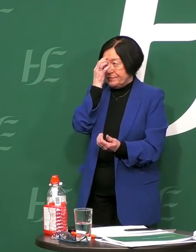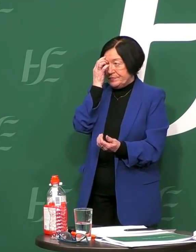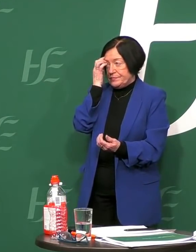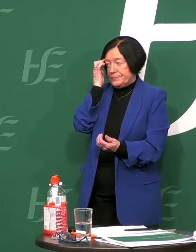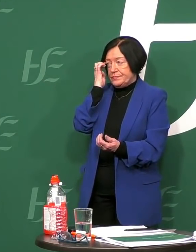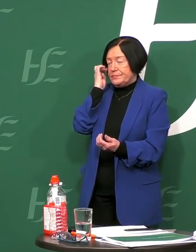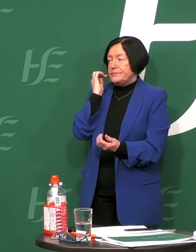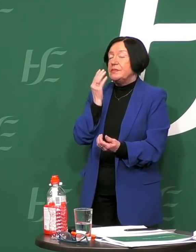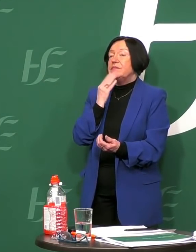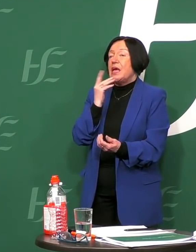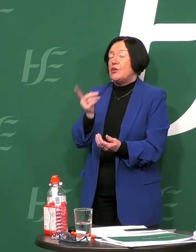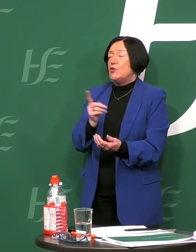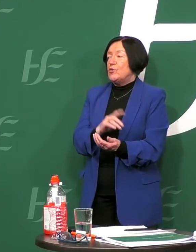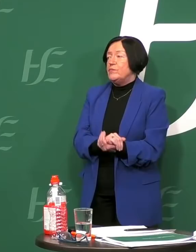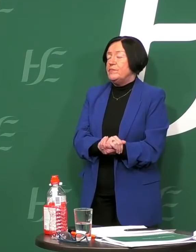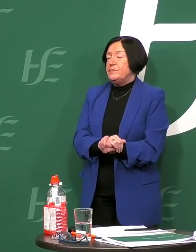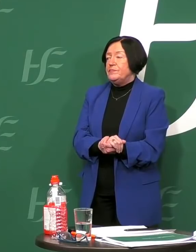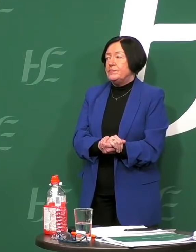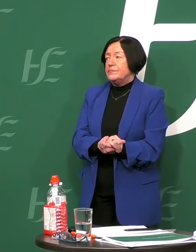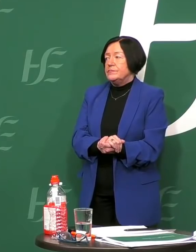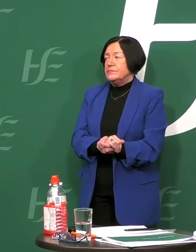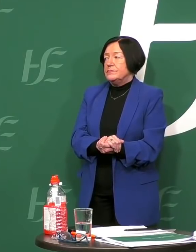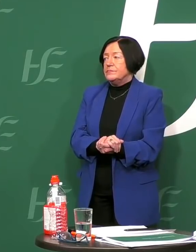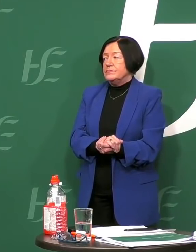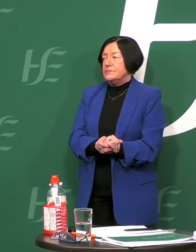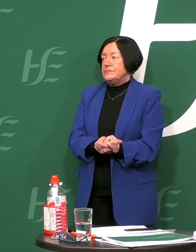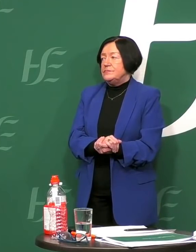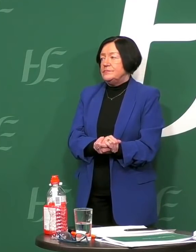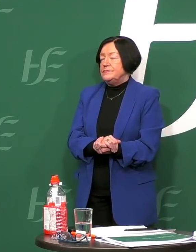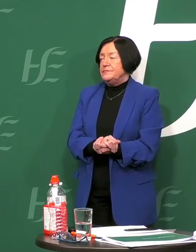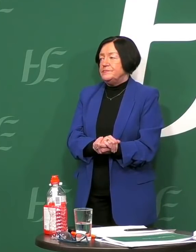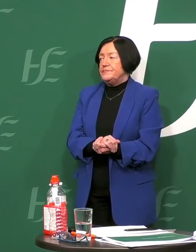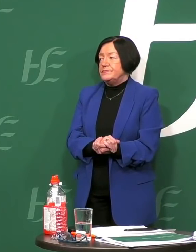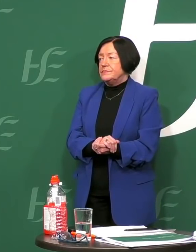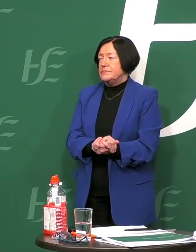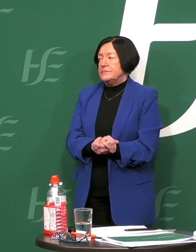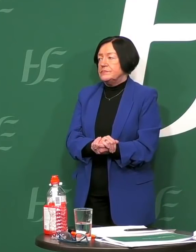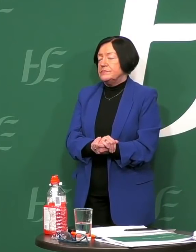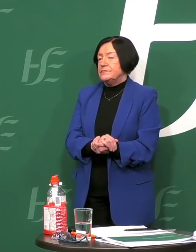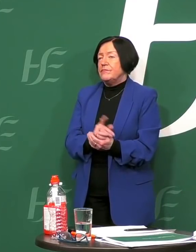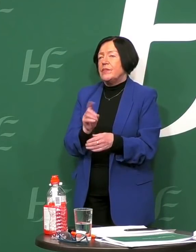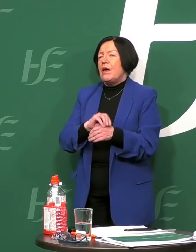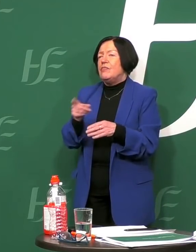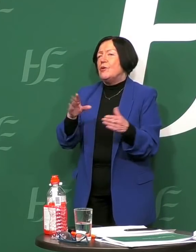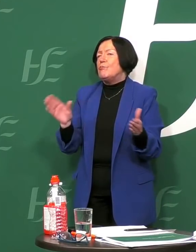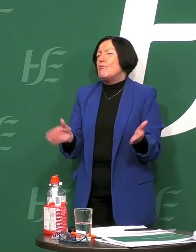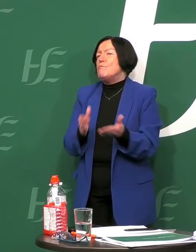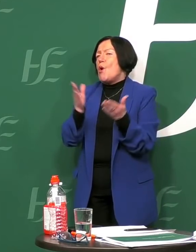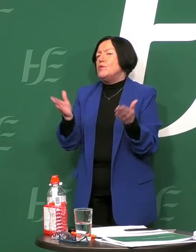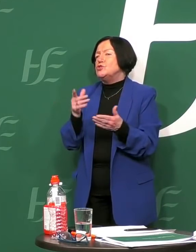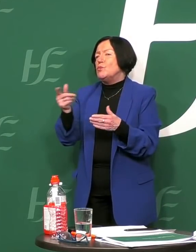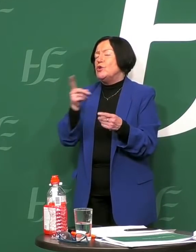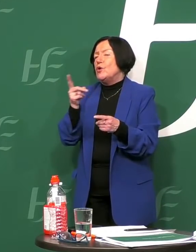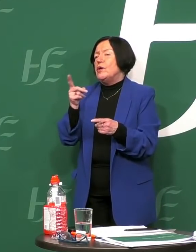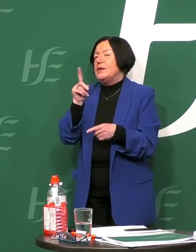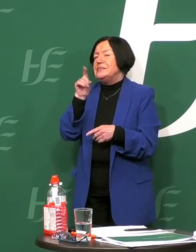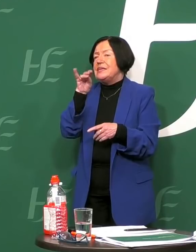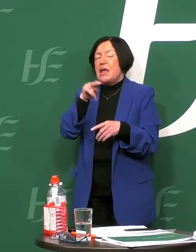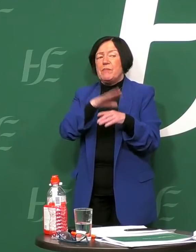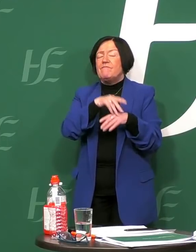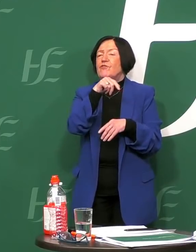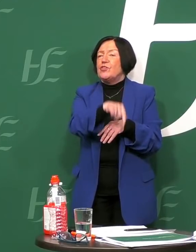Okay, thank you. And yeah, there was one. Oh, yeah, just on the promotion that you're going to be doing, maybe Damien, for